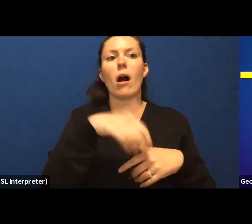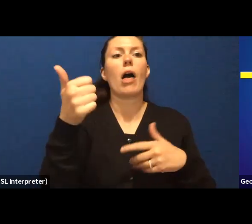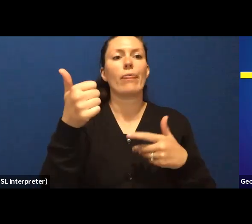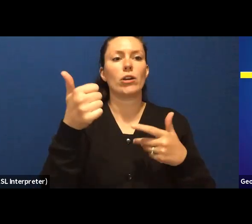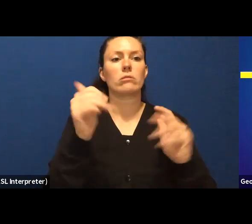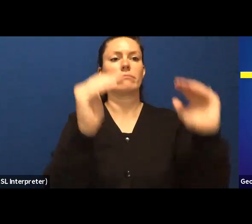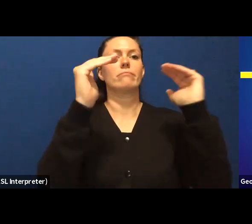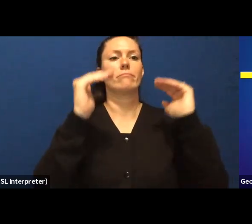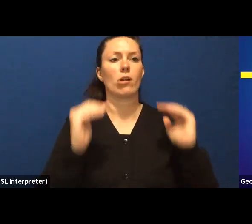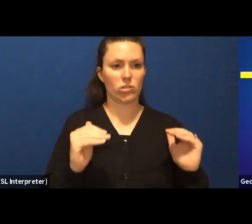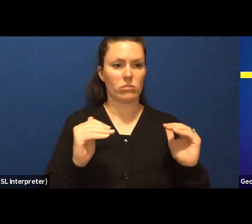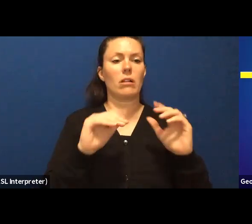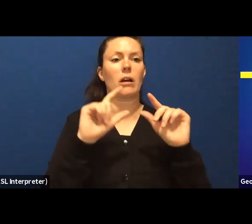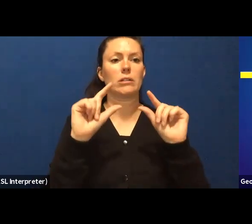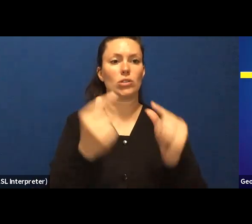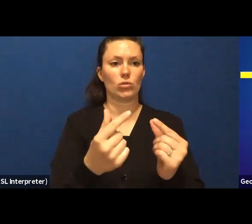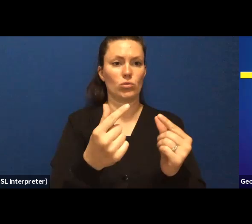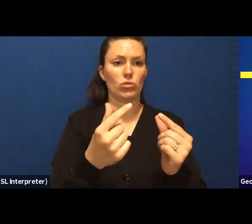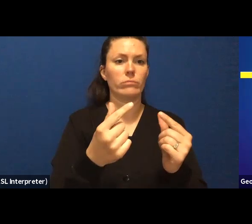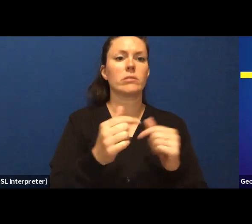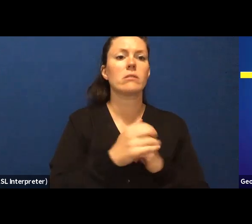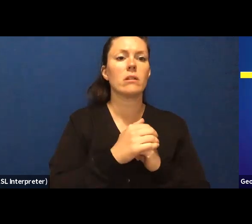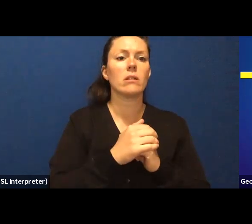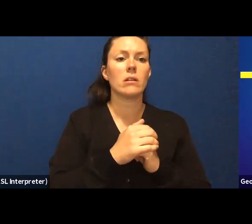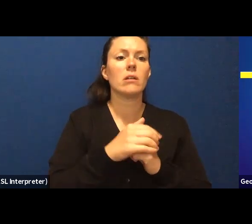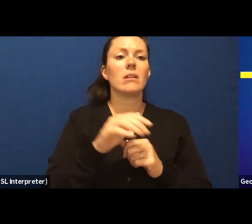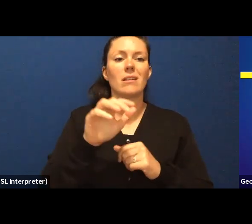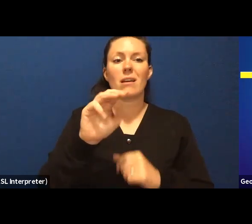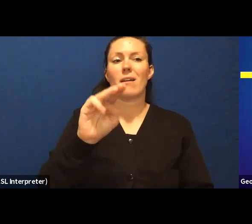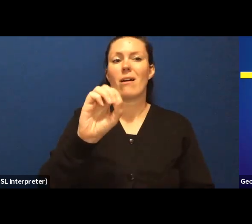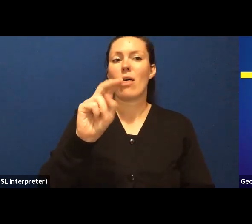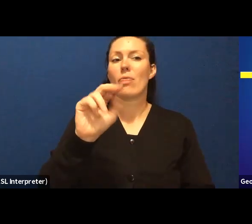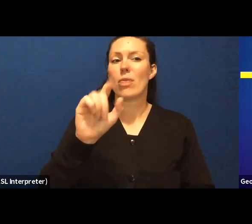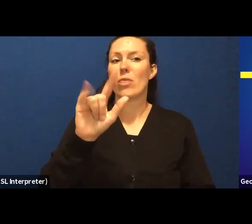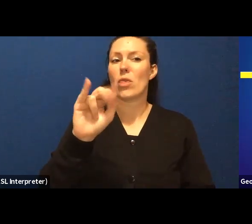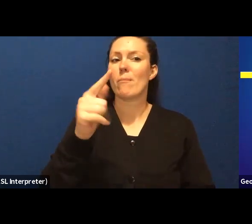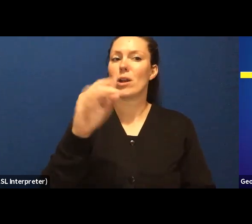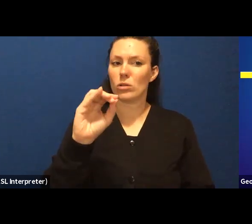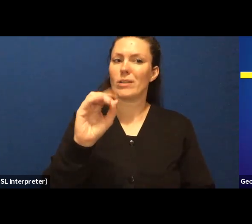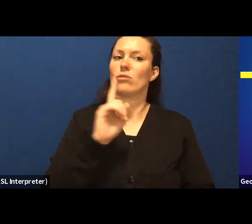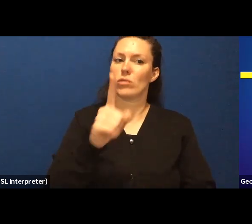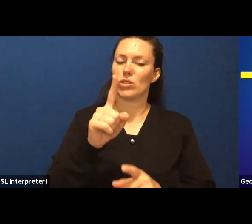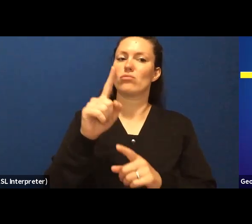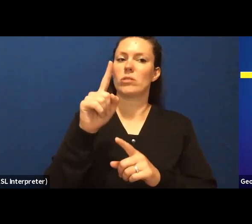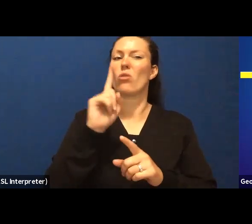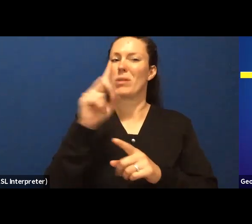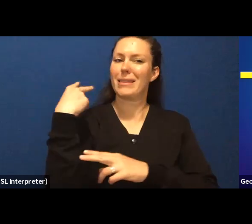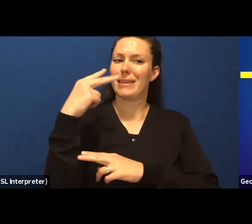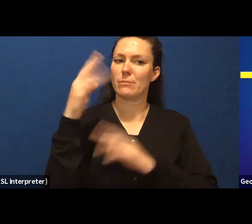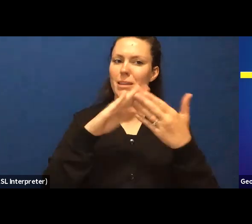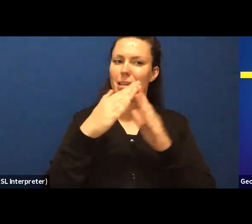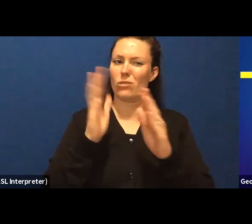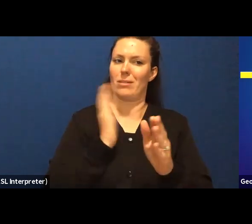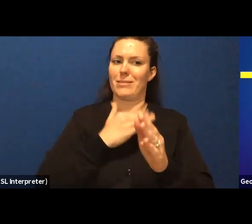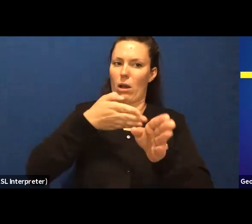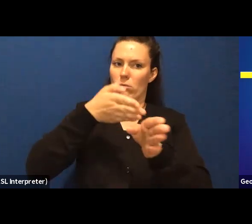marginalized communities, we mostly for us is the monolingual Latinos, Hispanic community. That's the main one that we have seen. So we have